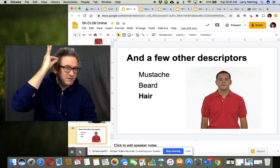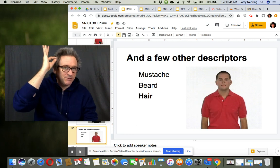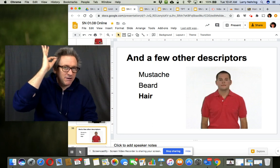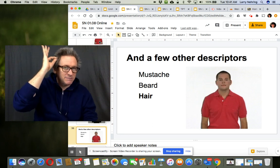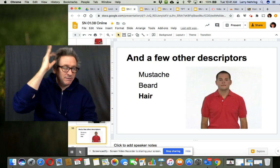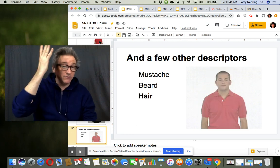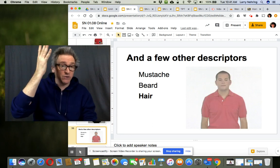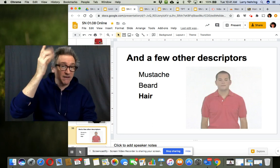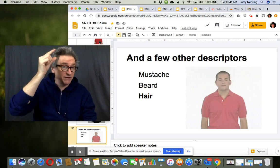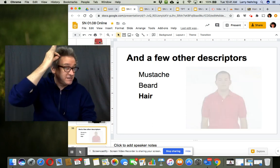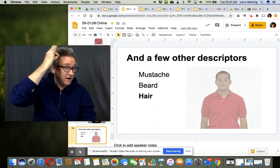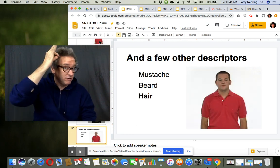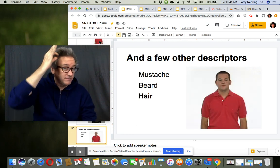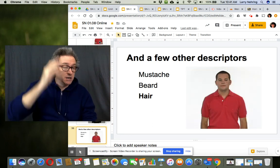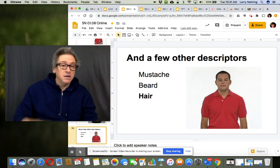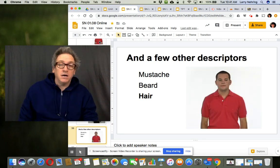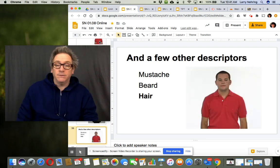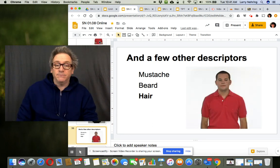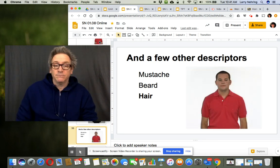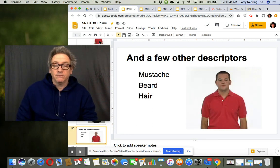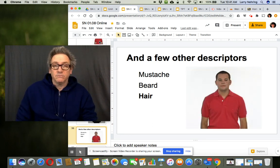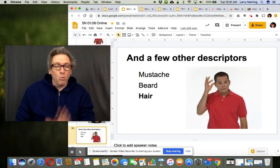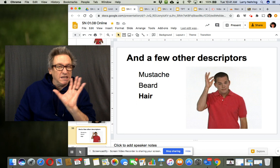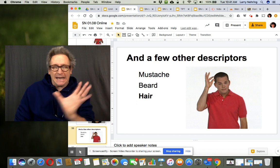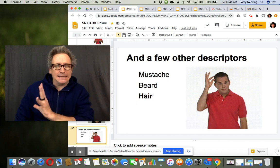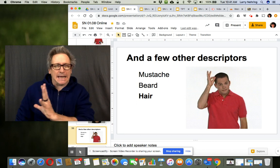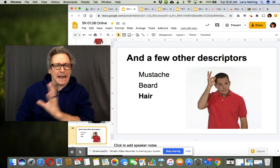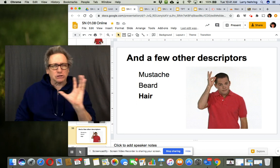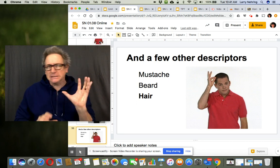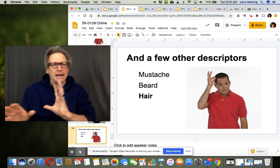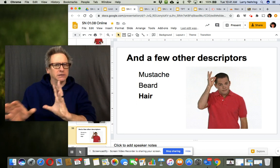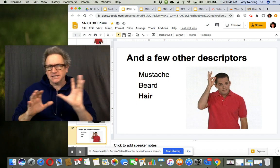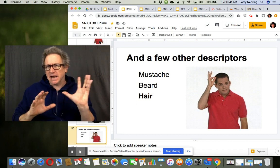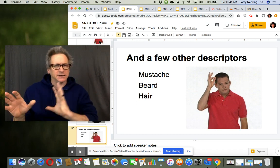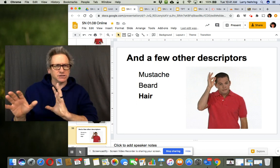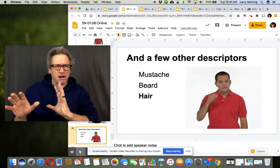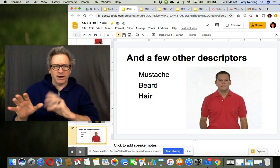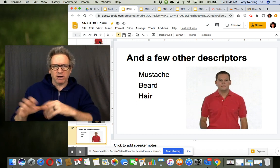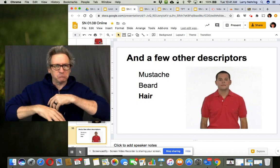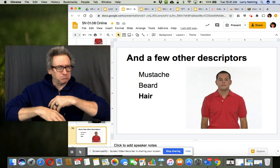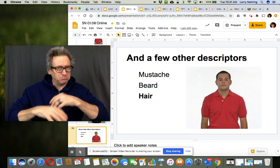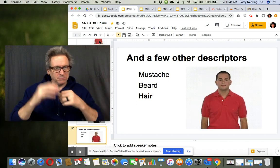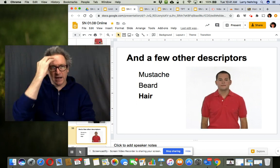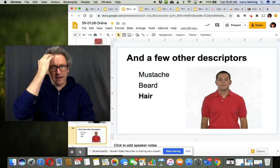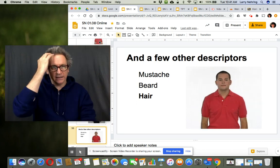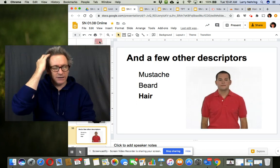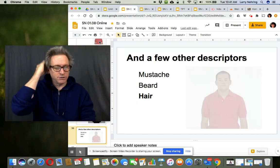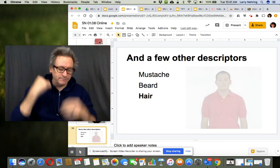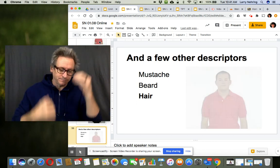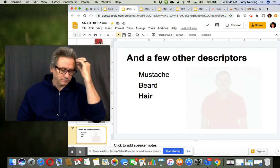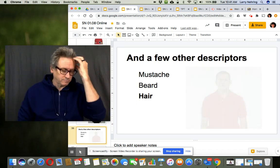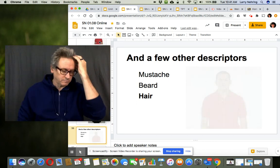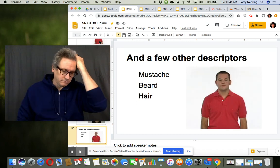Just reach up and grab some. If you don't have any, just hair. We'll get into hairstyles and how to describe hair at a later